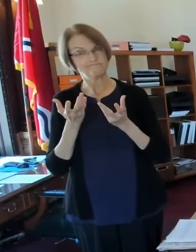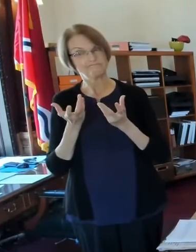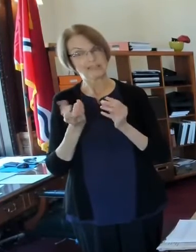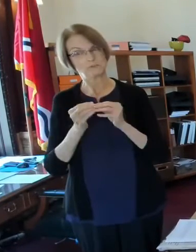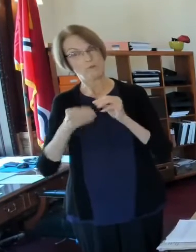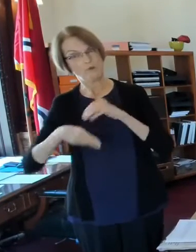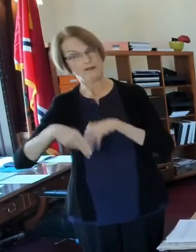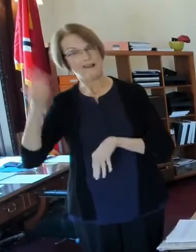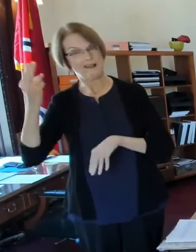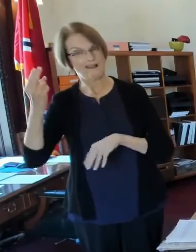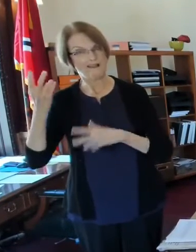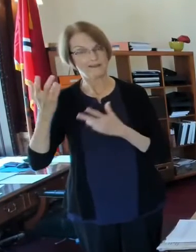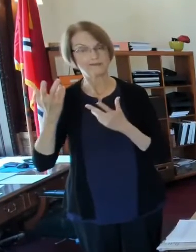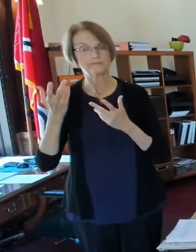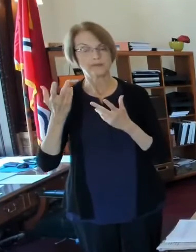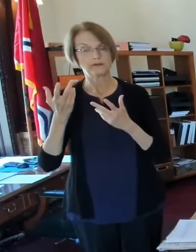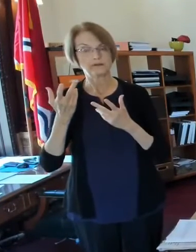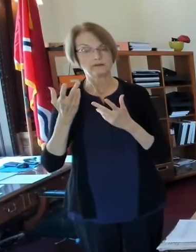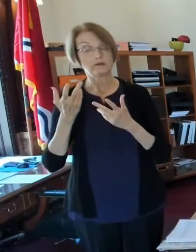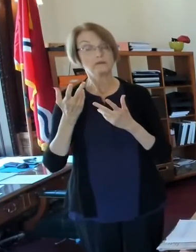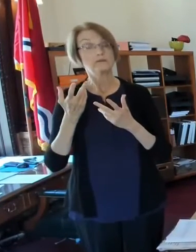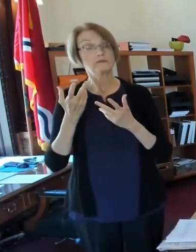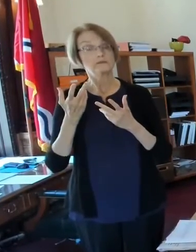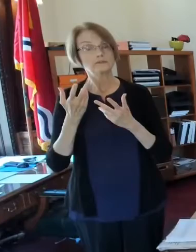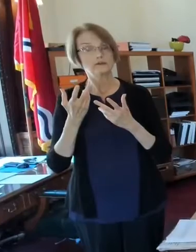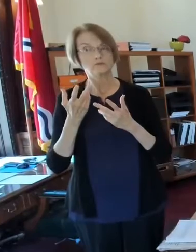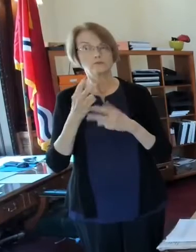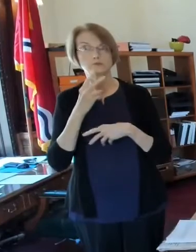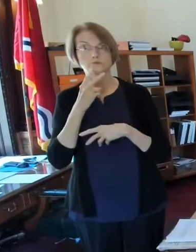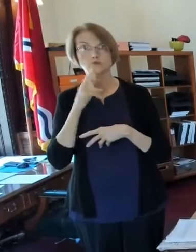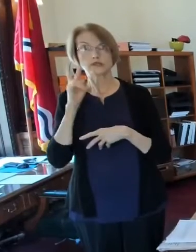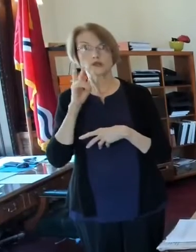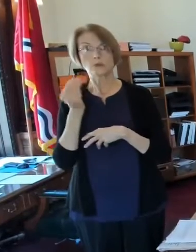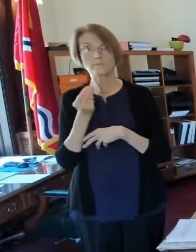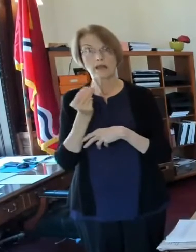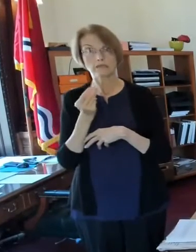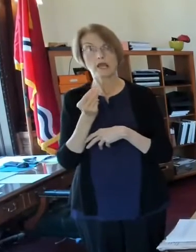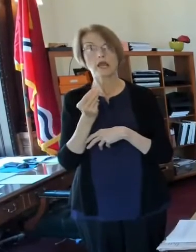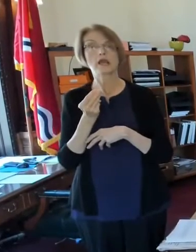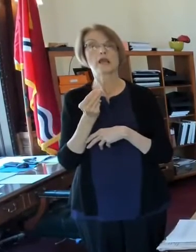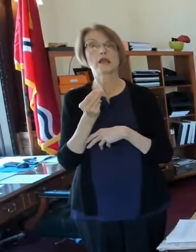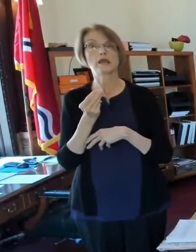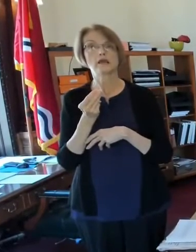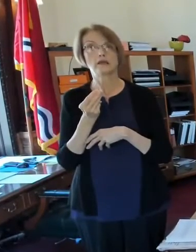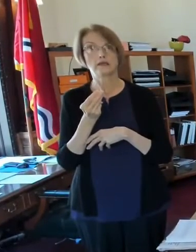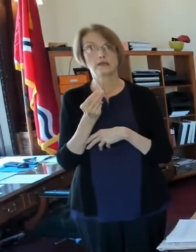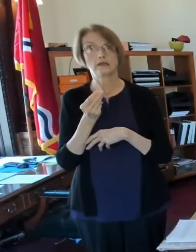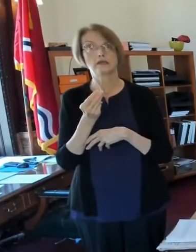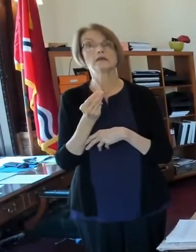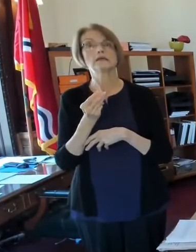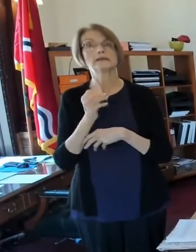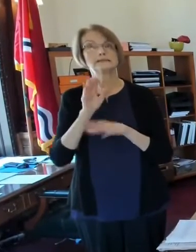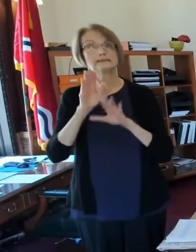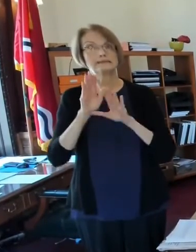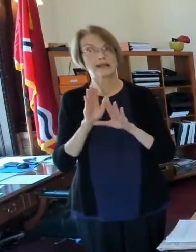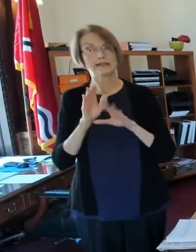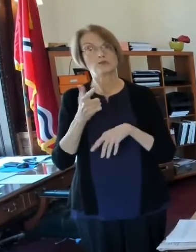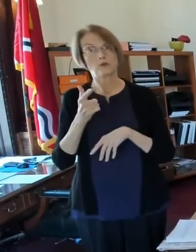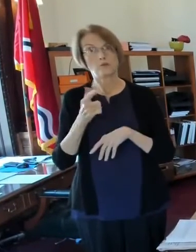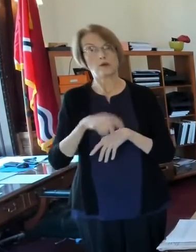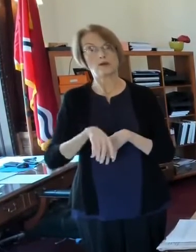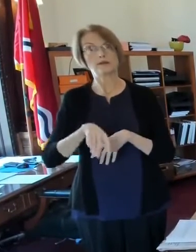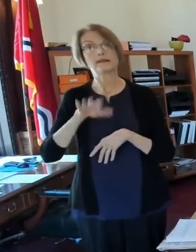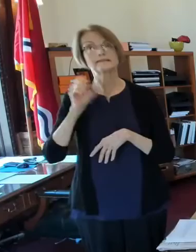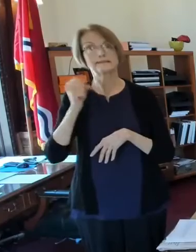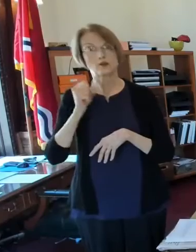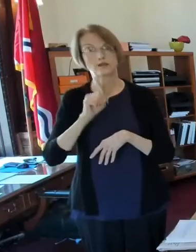should be. The day before that, which 2 days ago was Monday, so day before that on Sunday was 21, 25